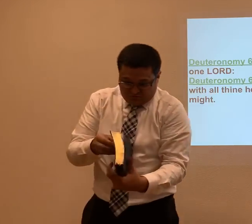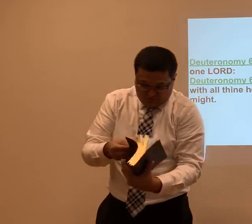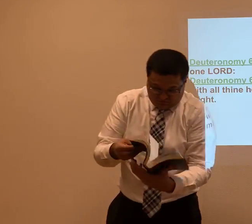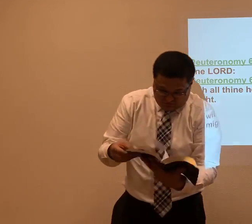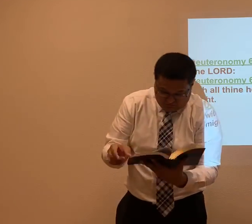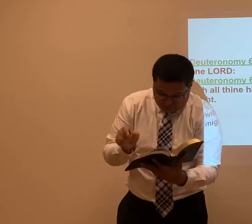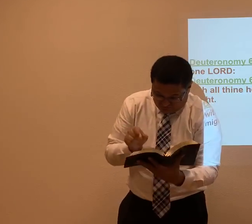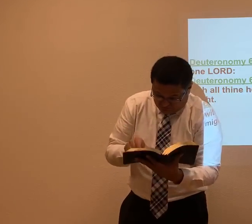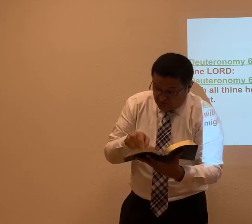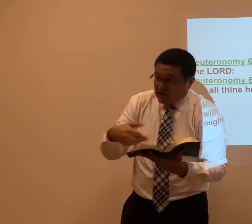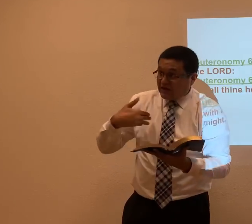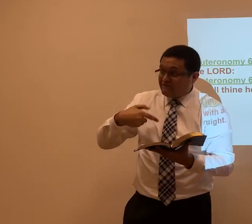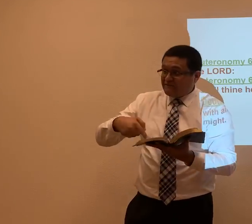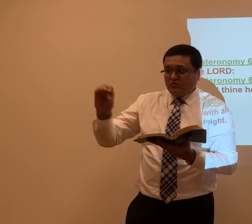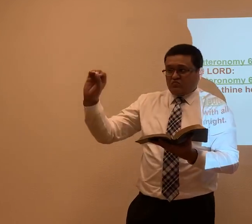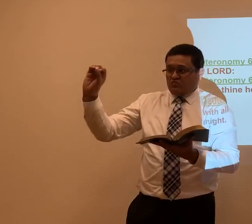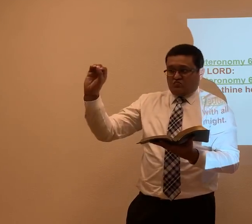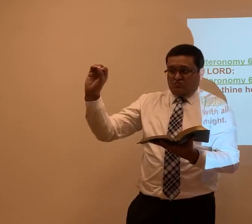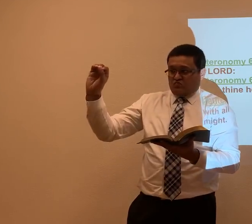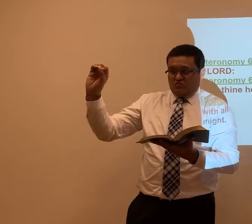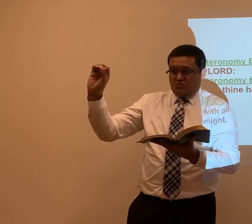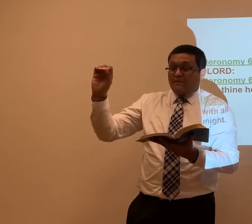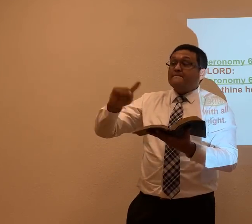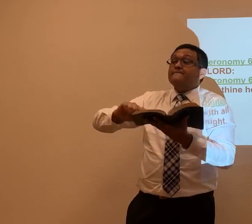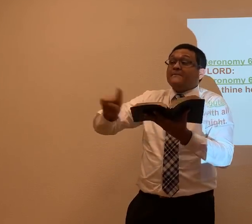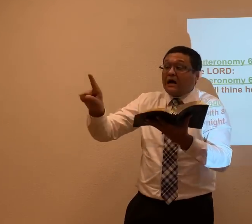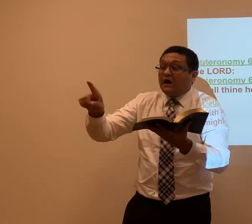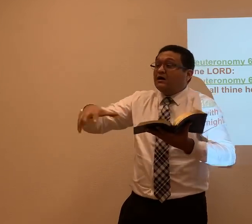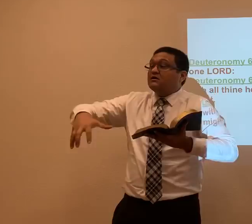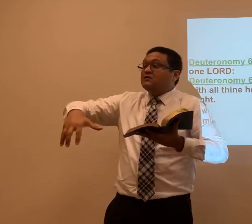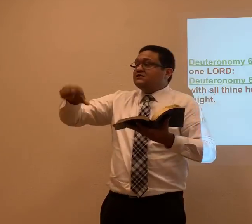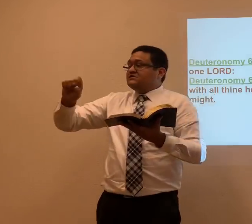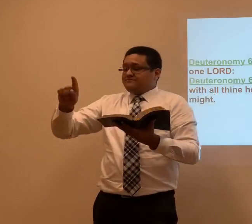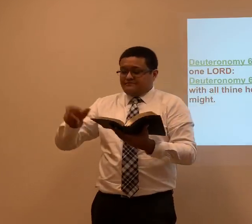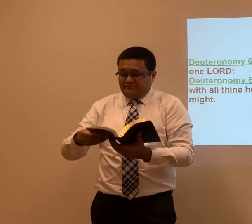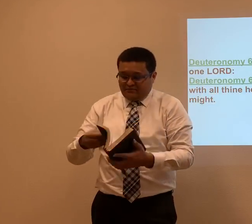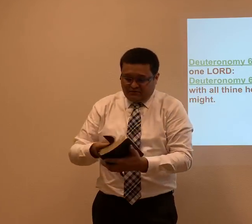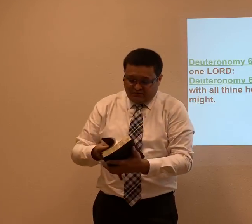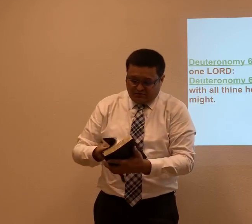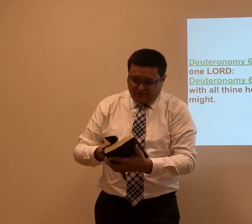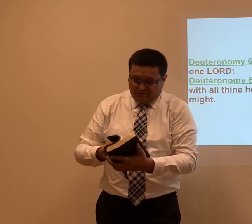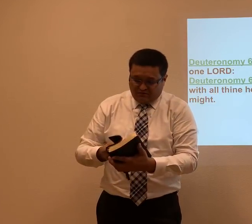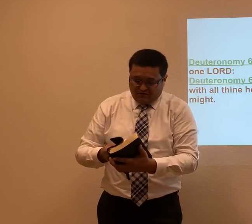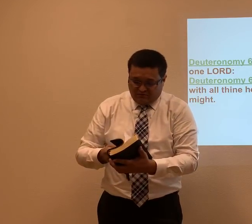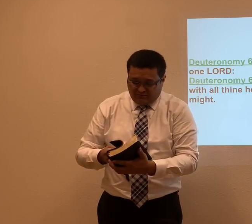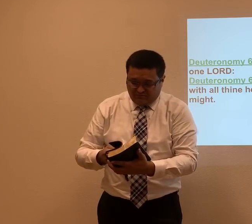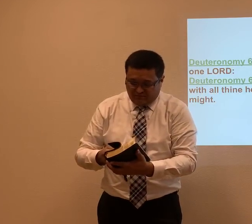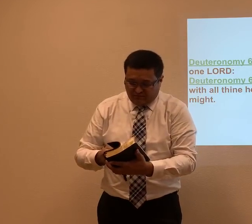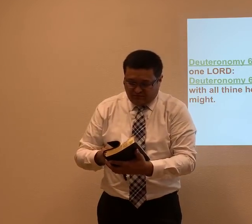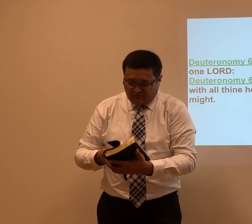But if you read the Bible, you won't find that word in the Bible. But they do use the phrase taken